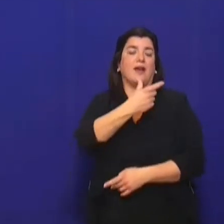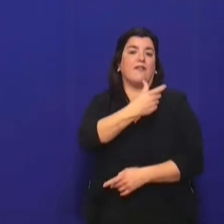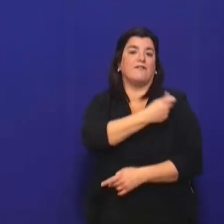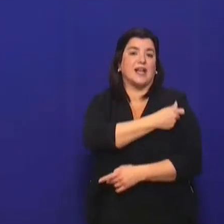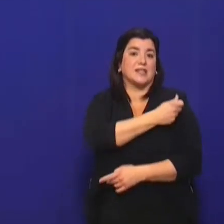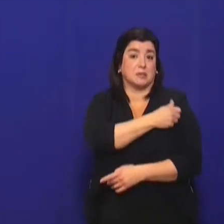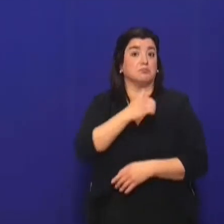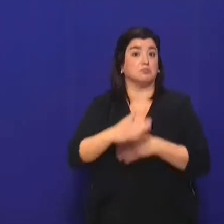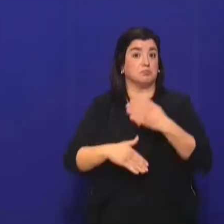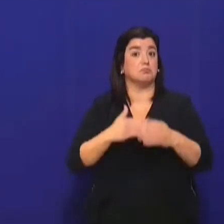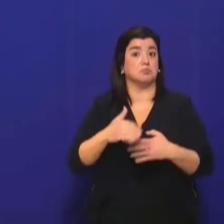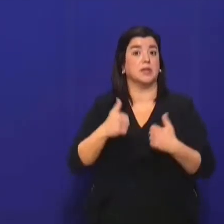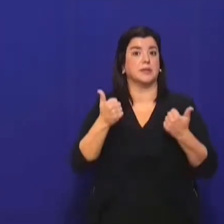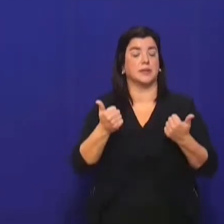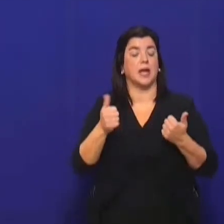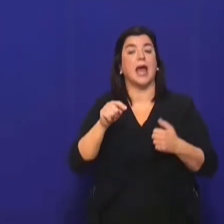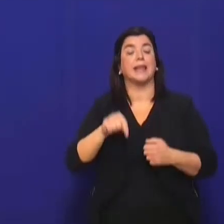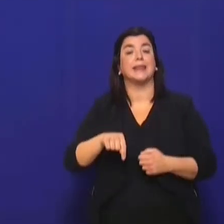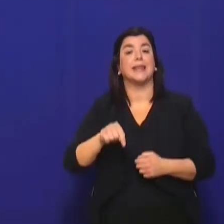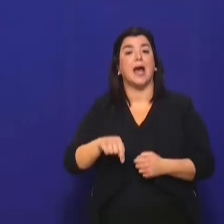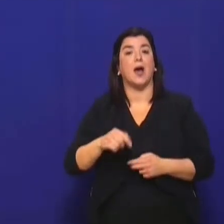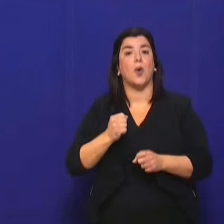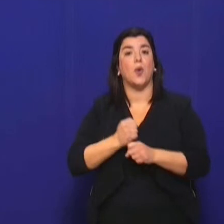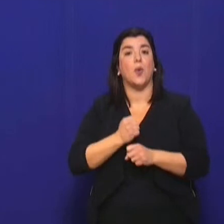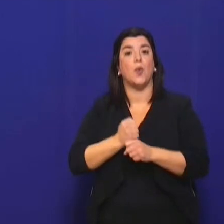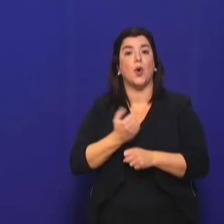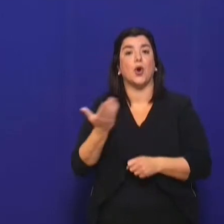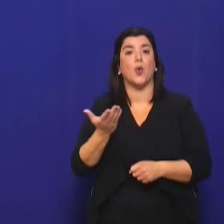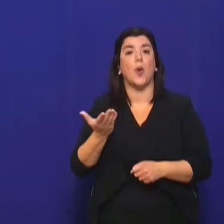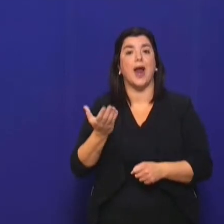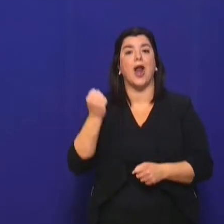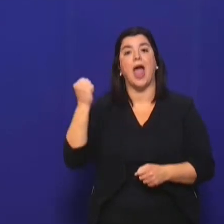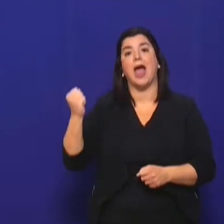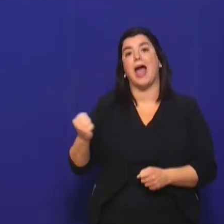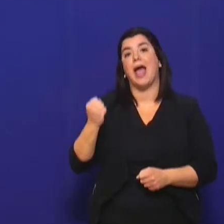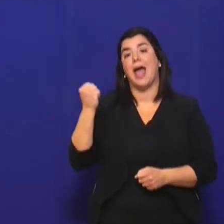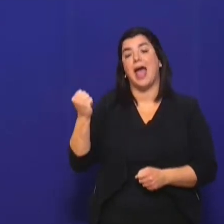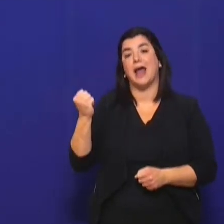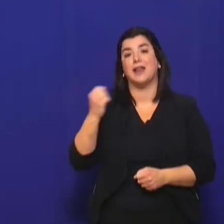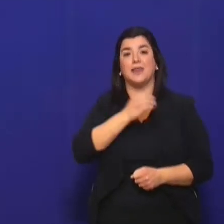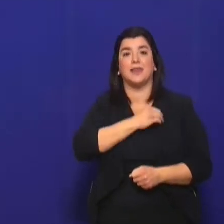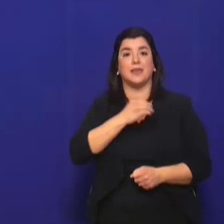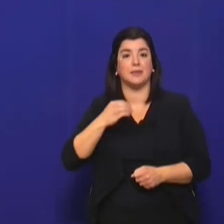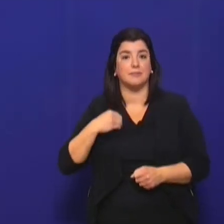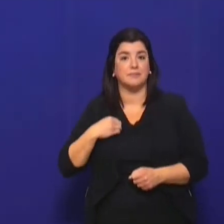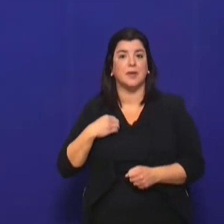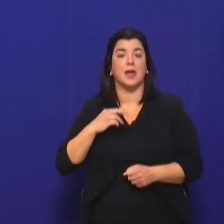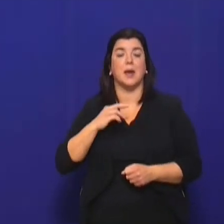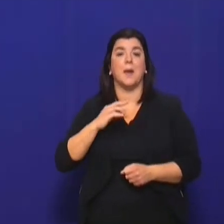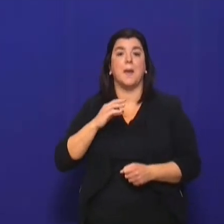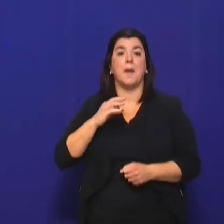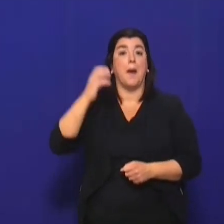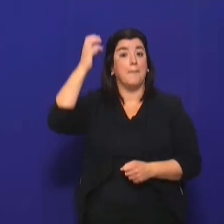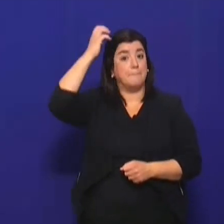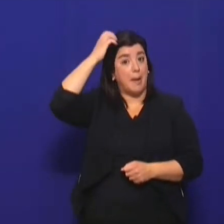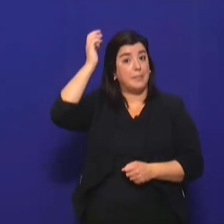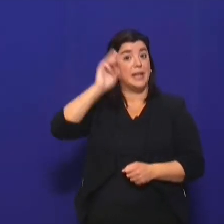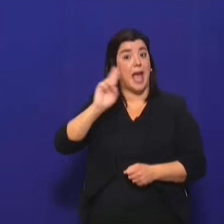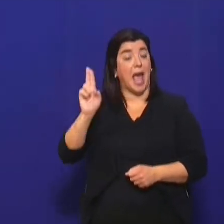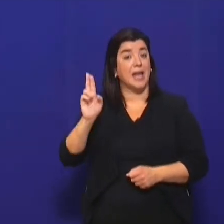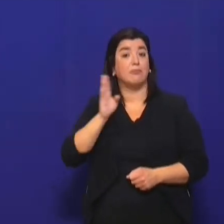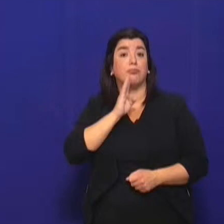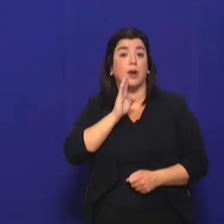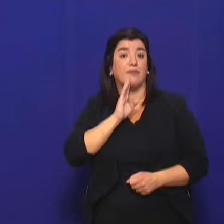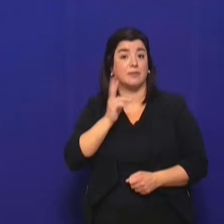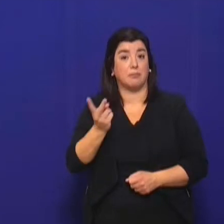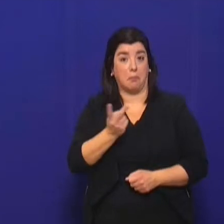whereby currently we are vaccinating people who work within the clinical settings, both in the public and the private sector.